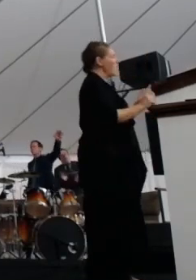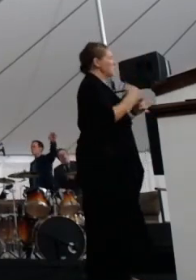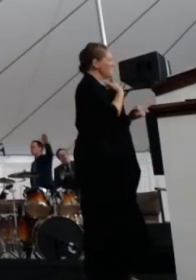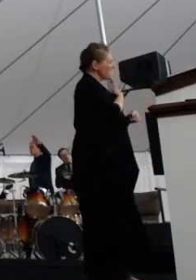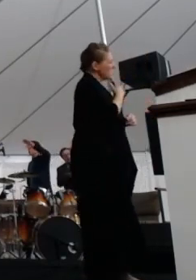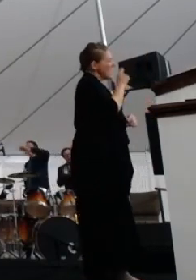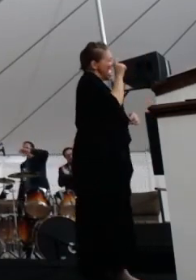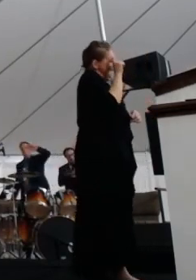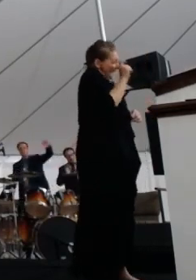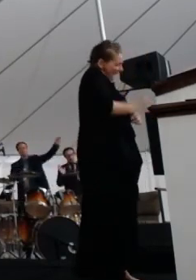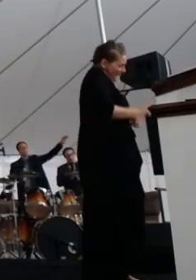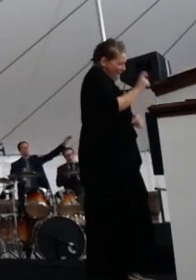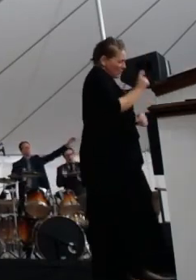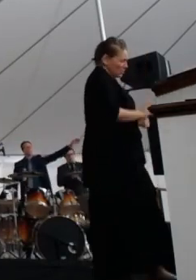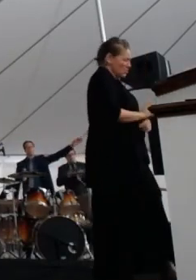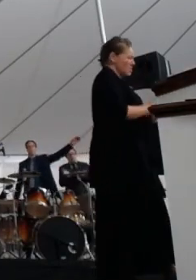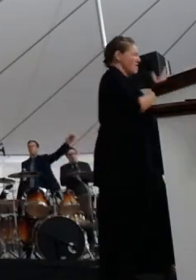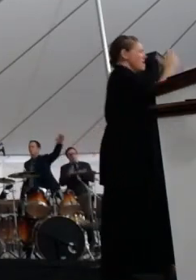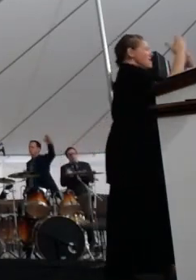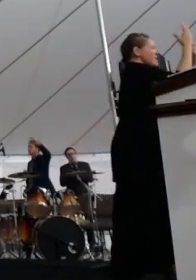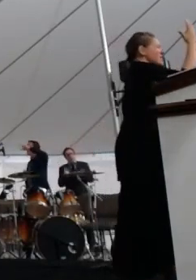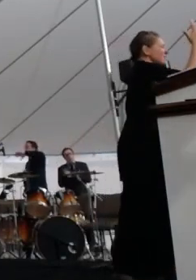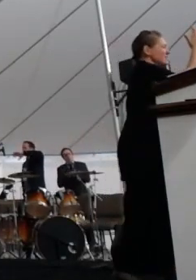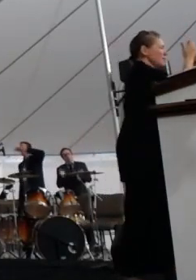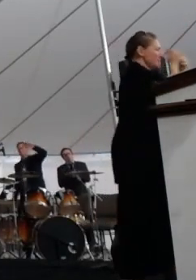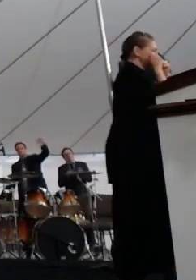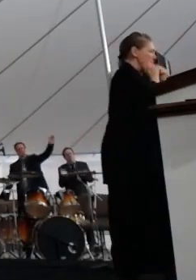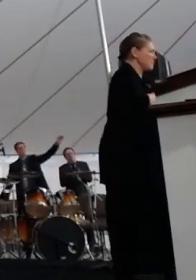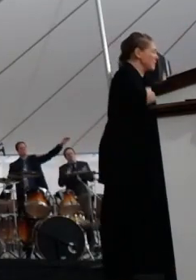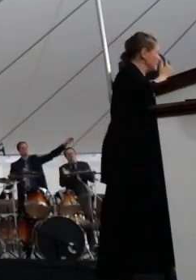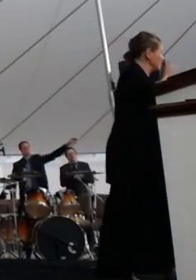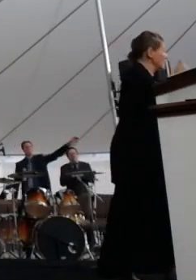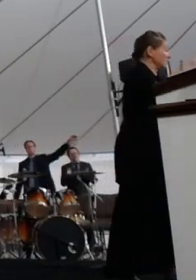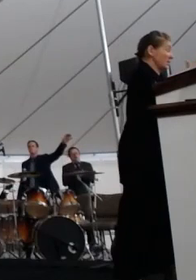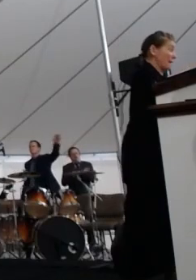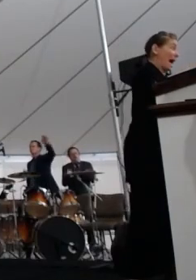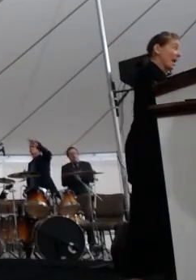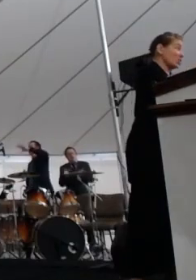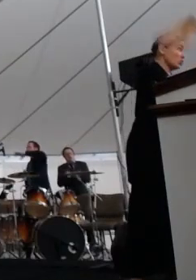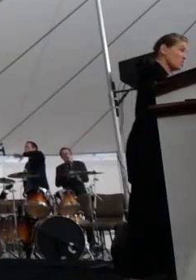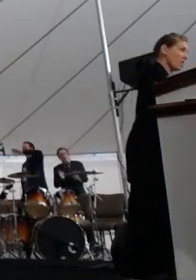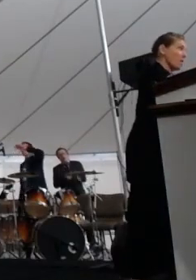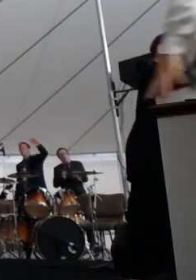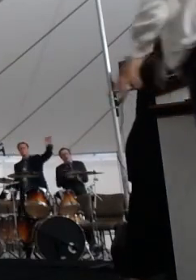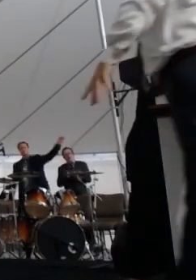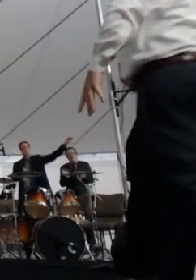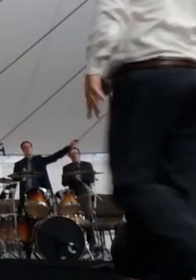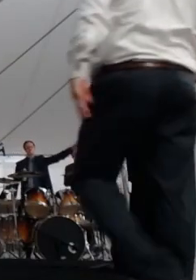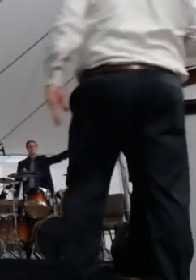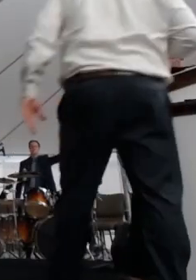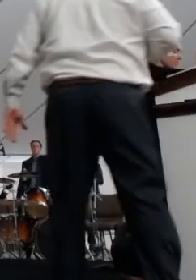got to get rid of some stuff. We got to get rid of some attitudes. We got to let go.